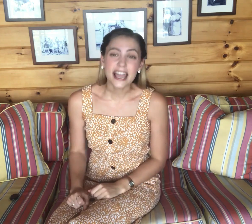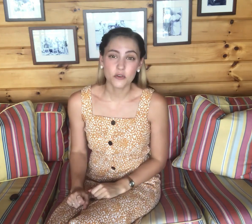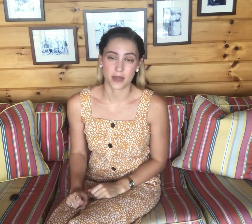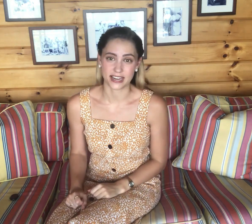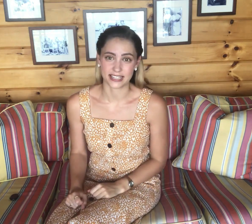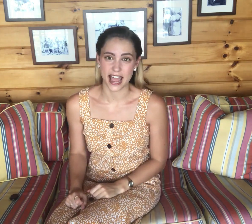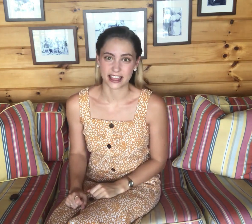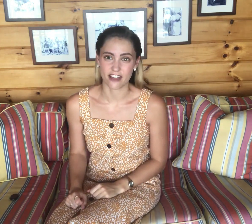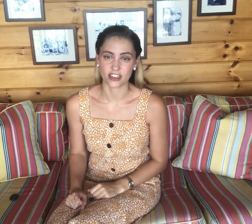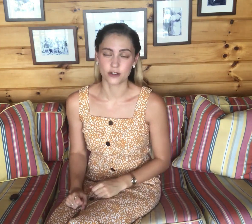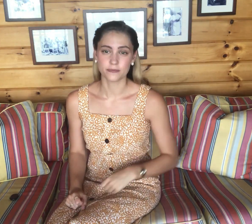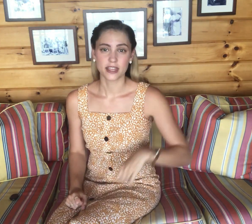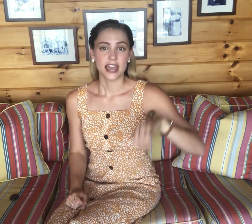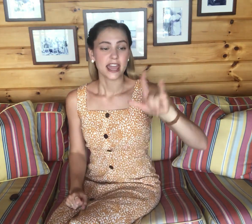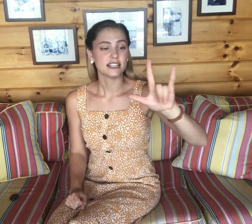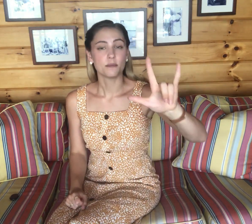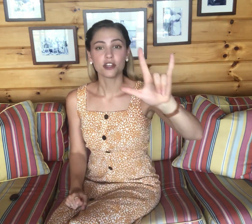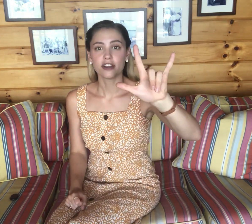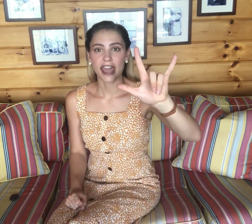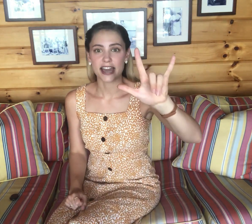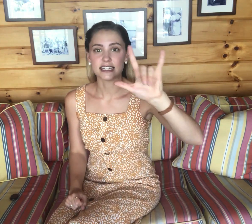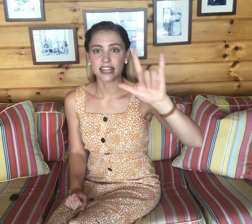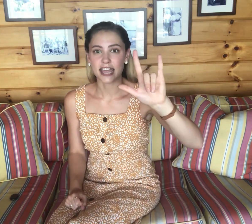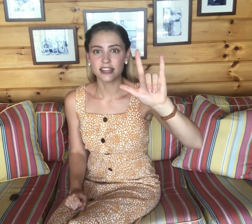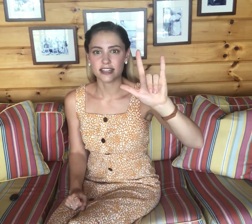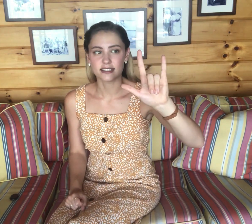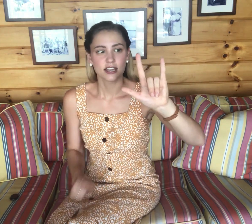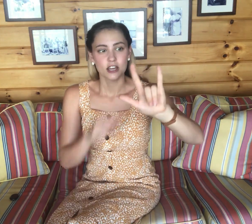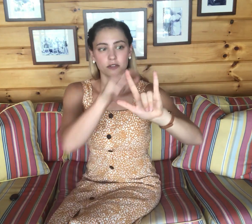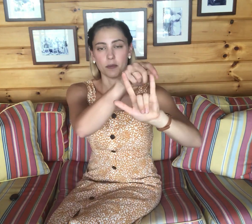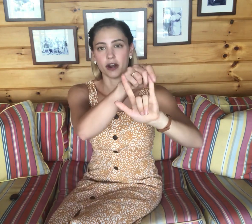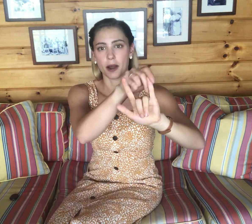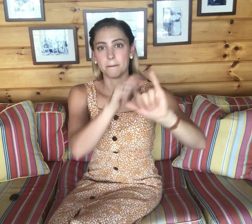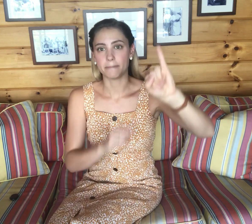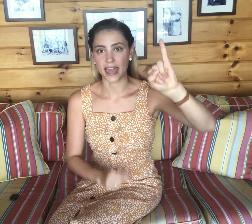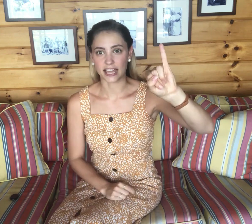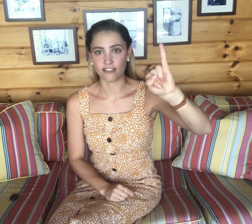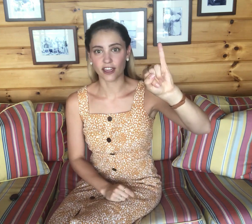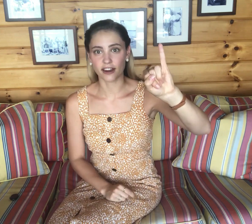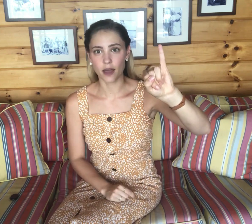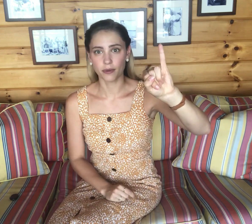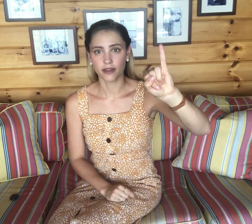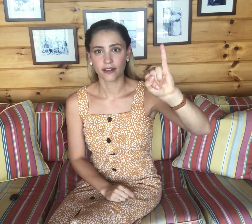Now that that's all done, it is time for Super Signs.